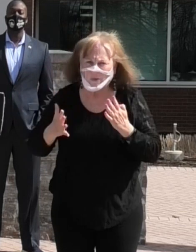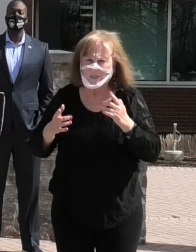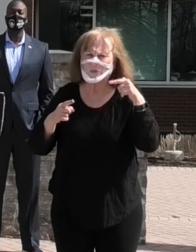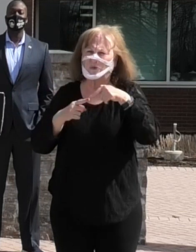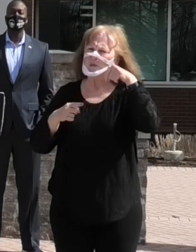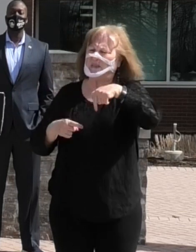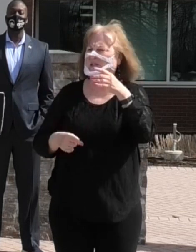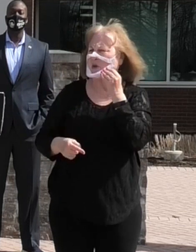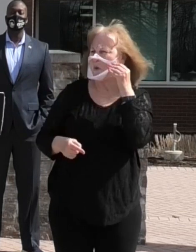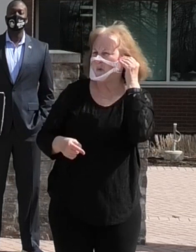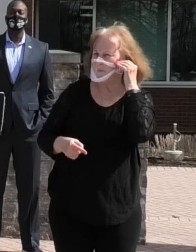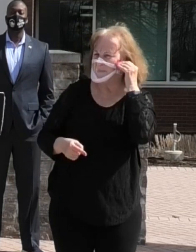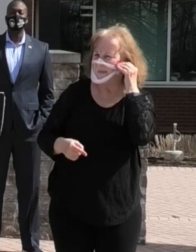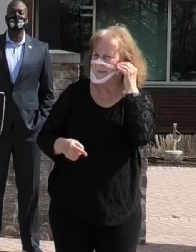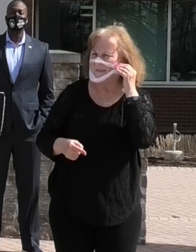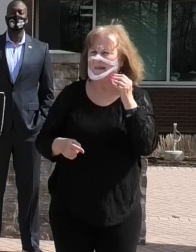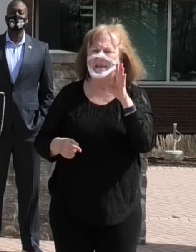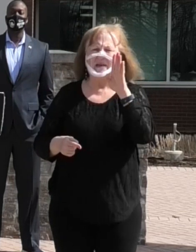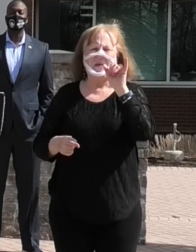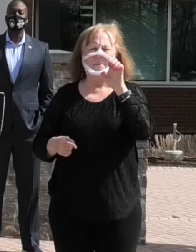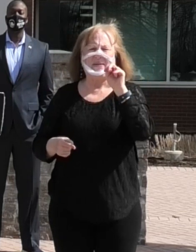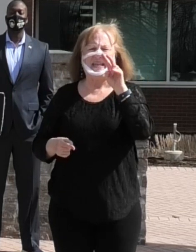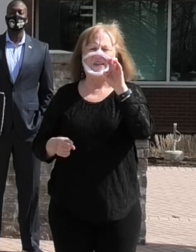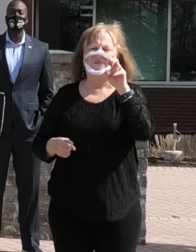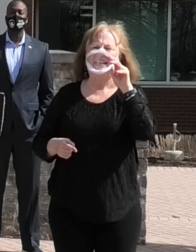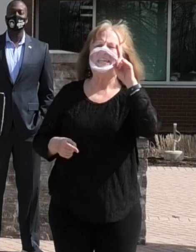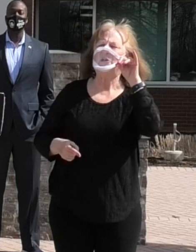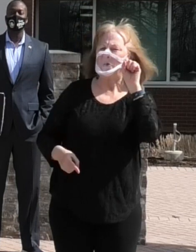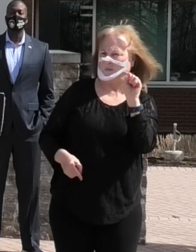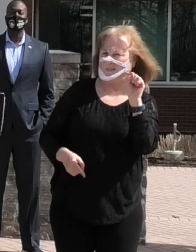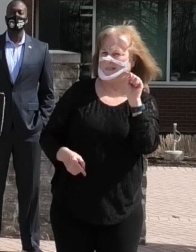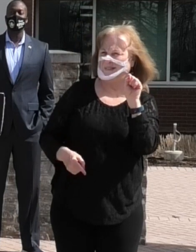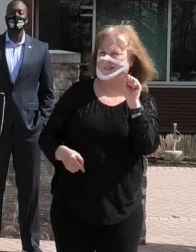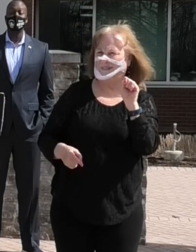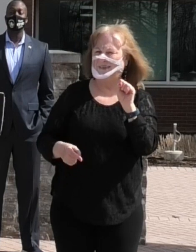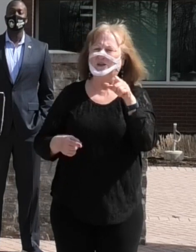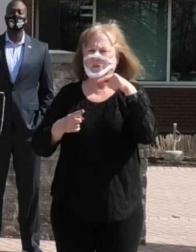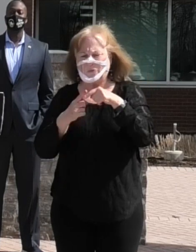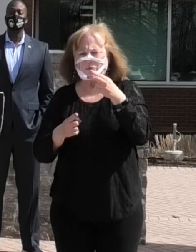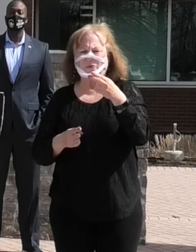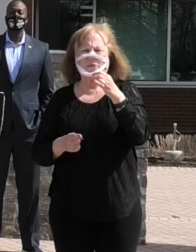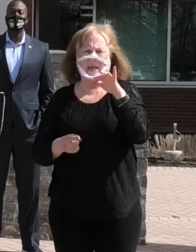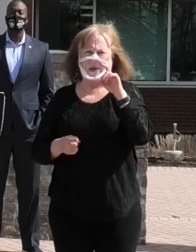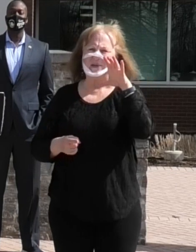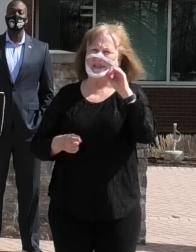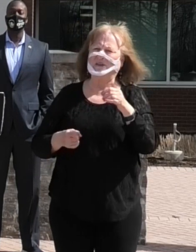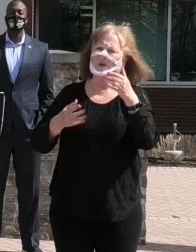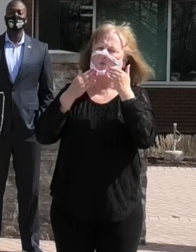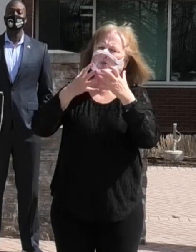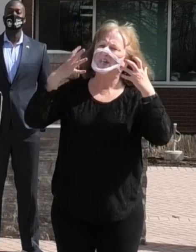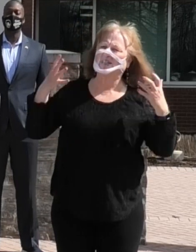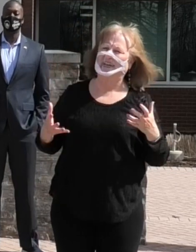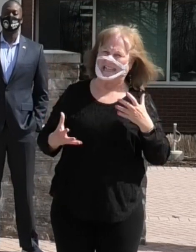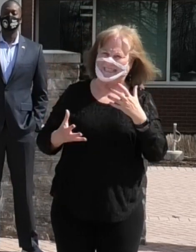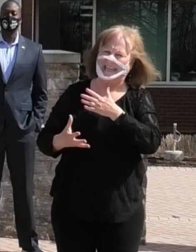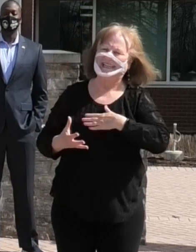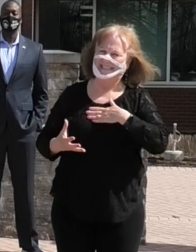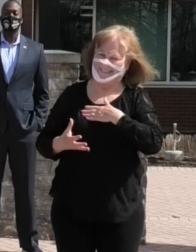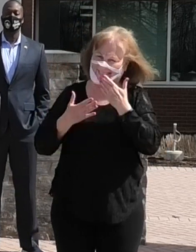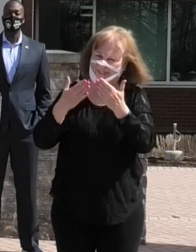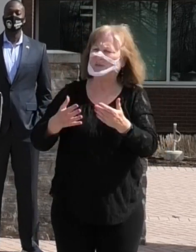this home. Bienvenidos a Howard County. Muchísimas gracias. Thank you.